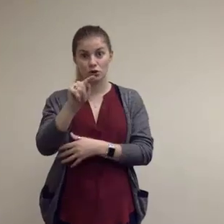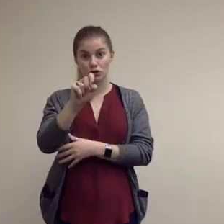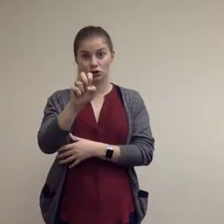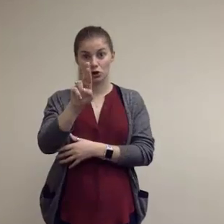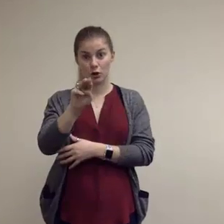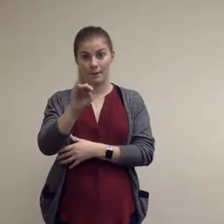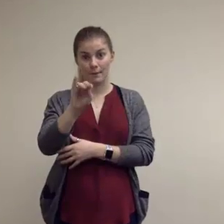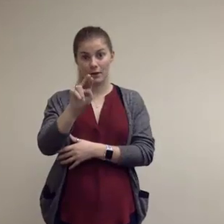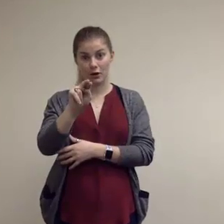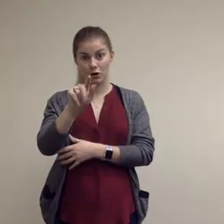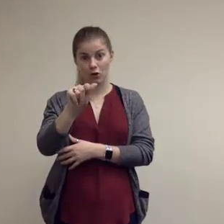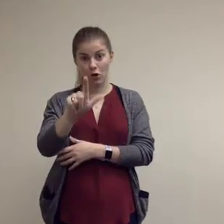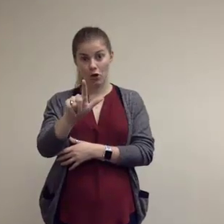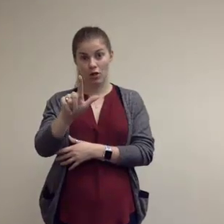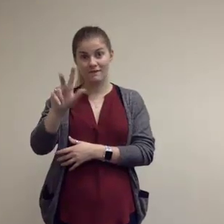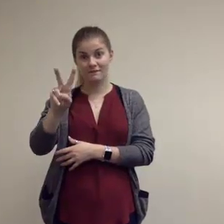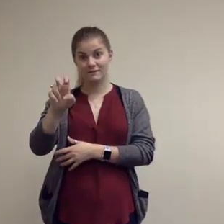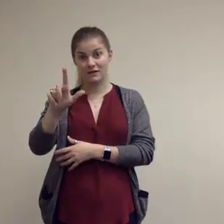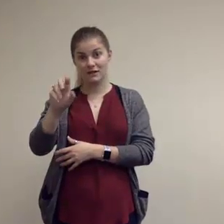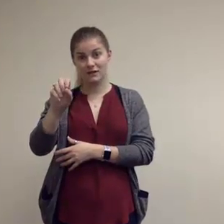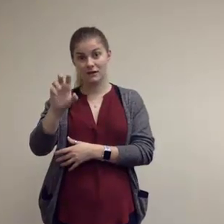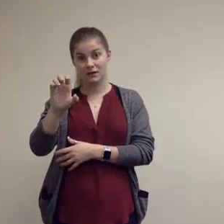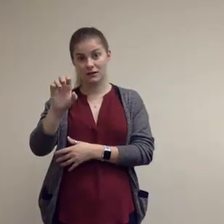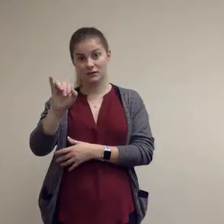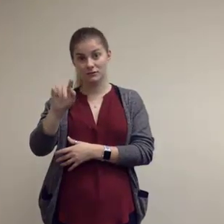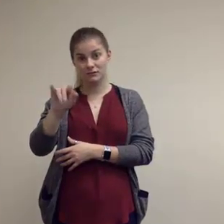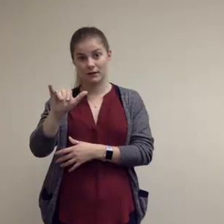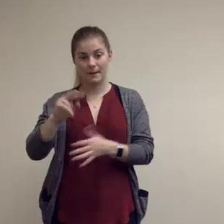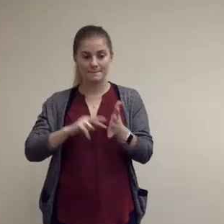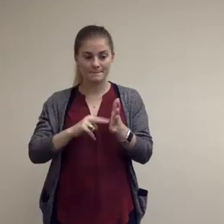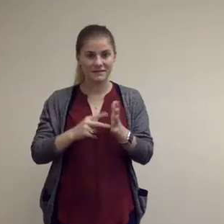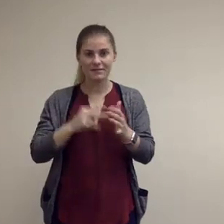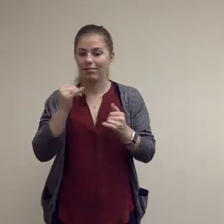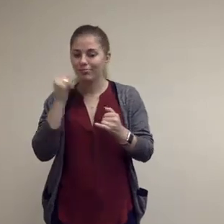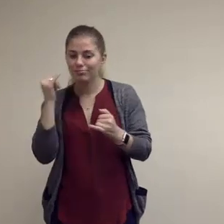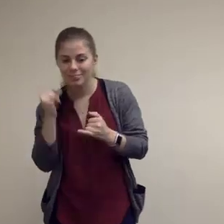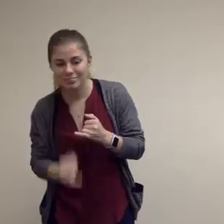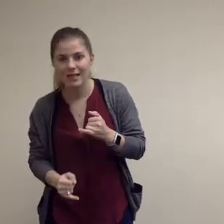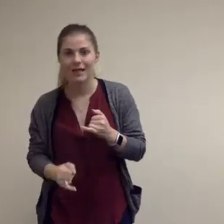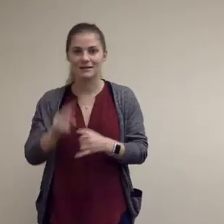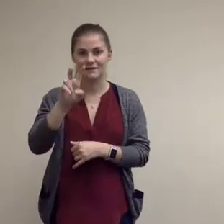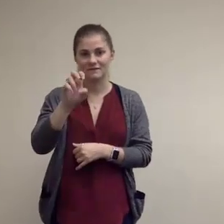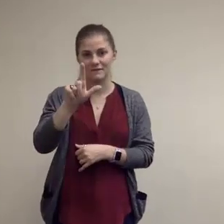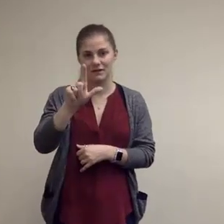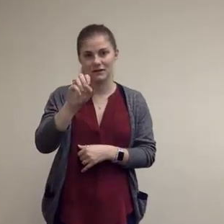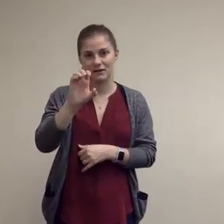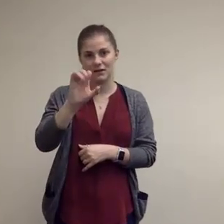reach. But that's due to air resistance. That's why skydivers can do their free falls. Okay, because eventually, very quickly,